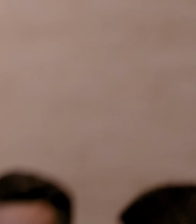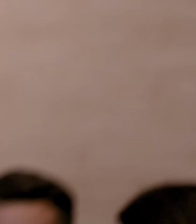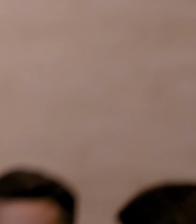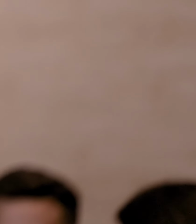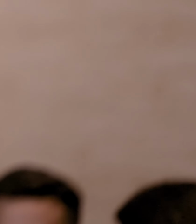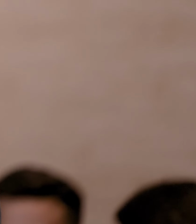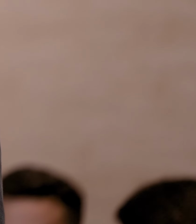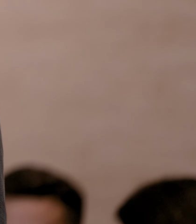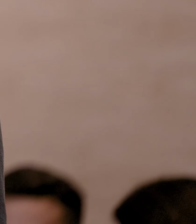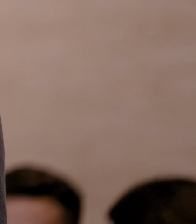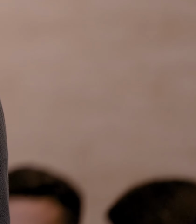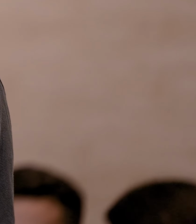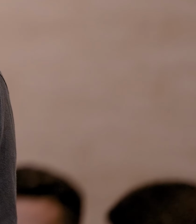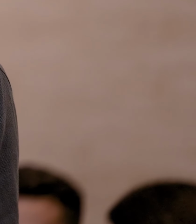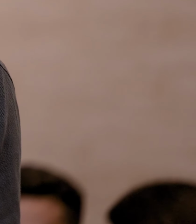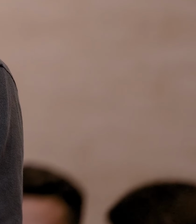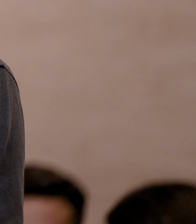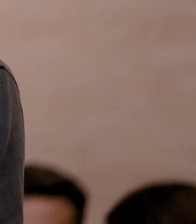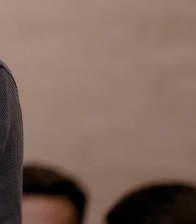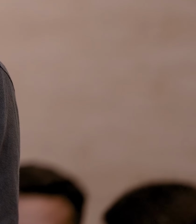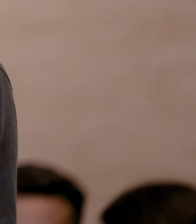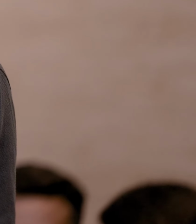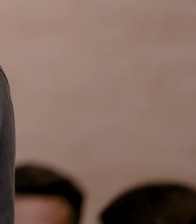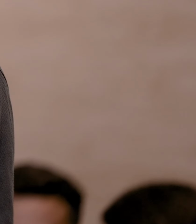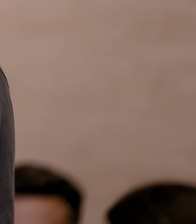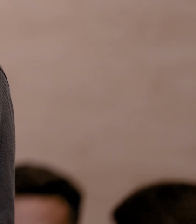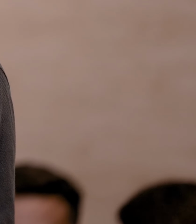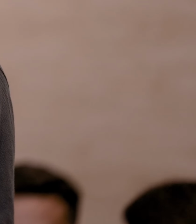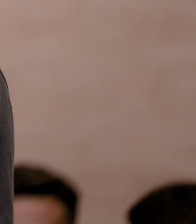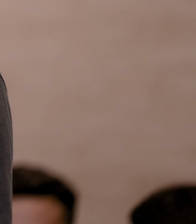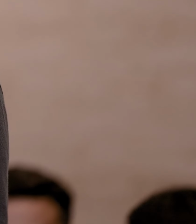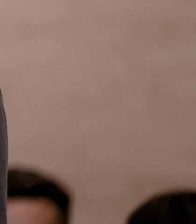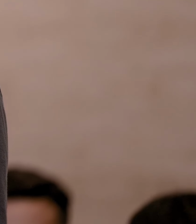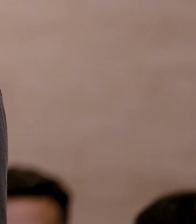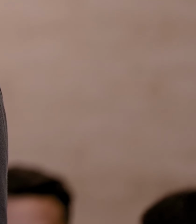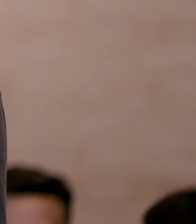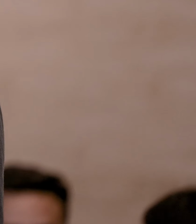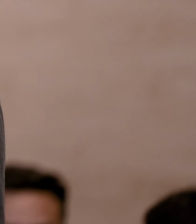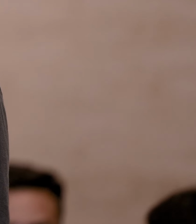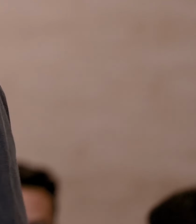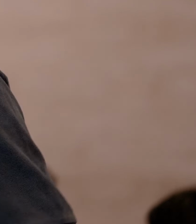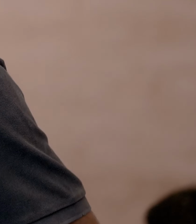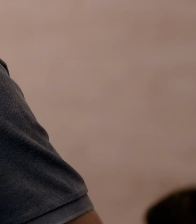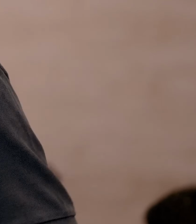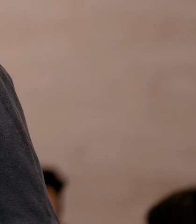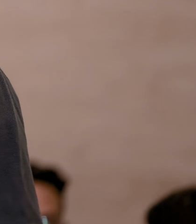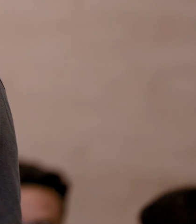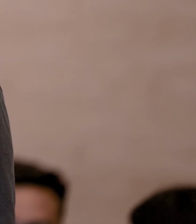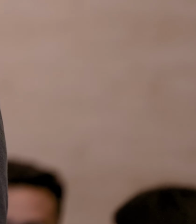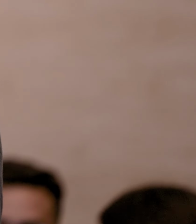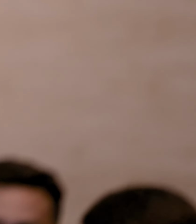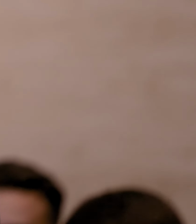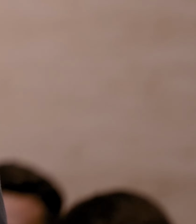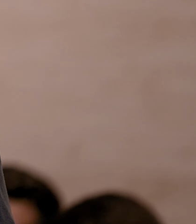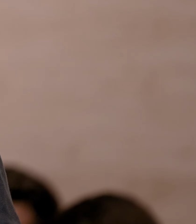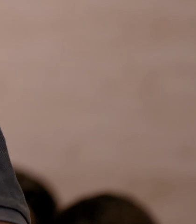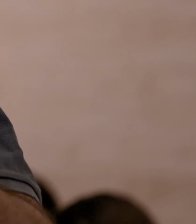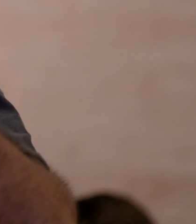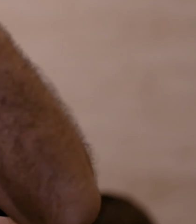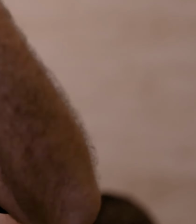teach even mathematics, right? Right. So how are we, keeping the vision, so now